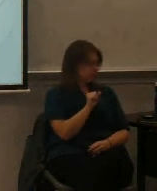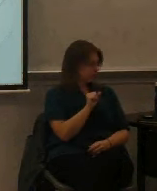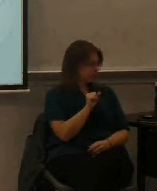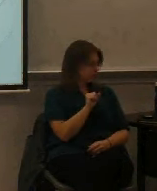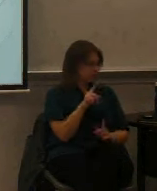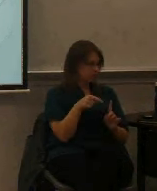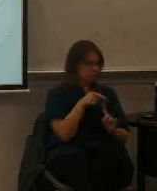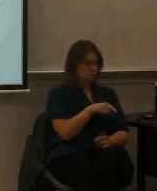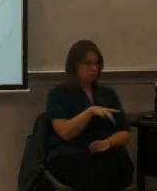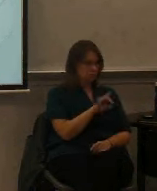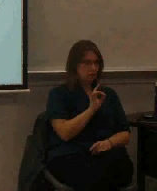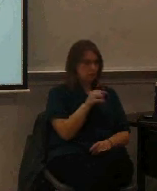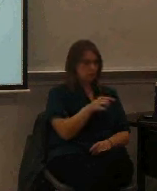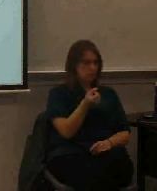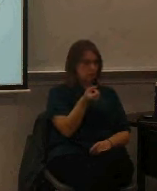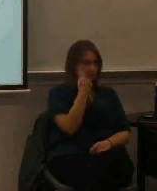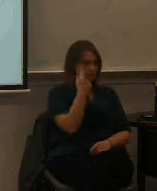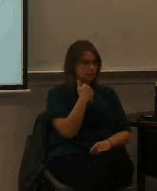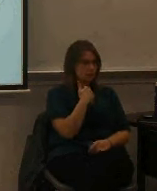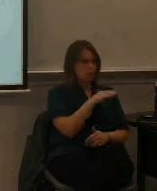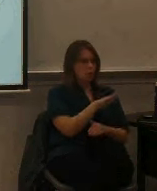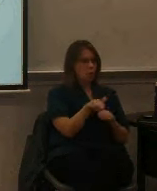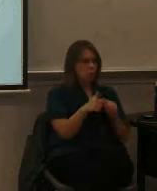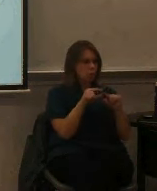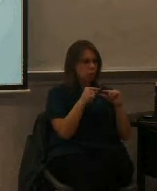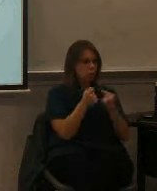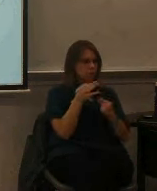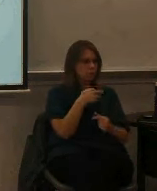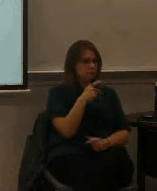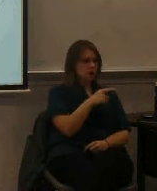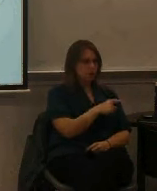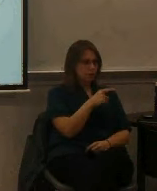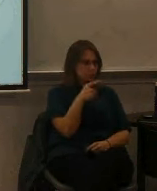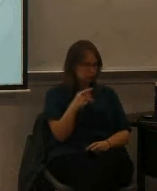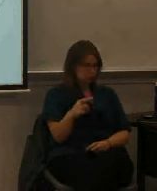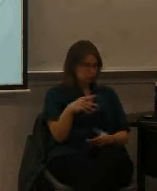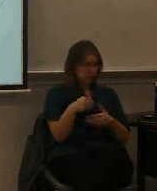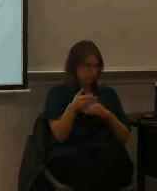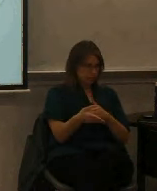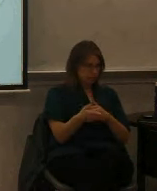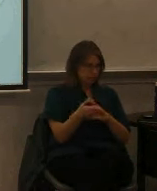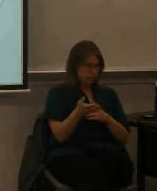And when they found this, they realized that there was a whole group of primary producers that was out there that was